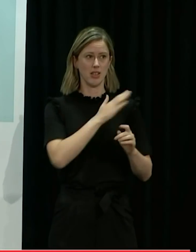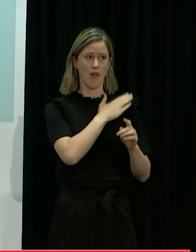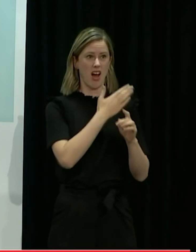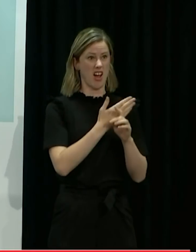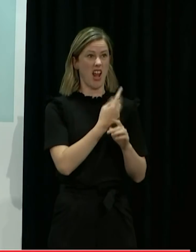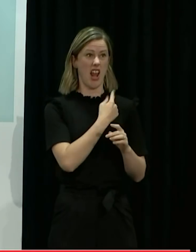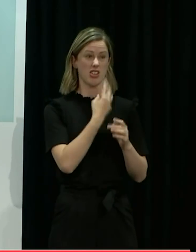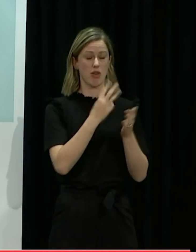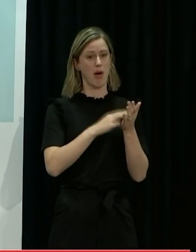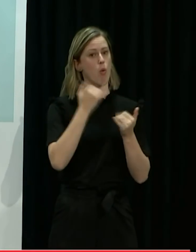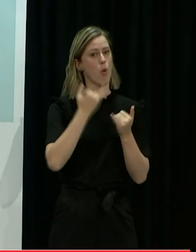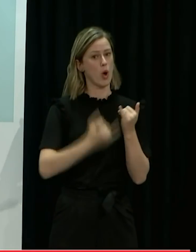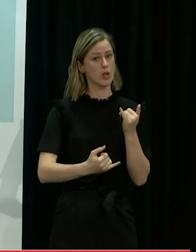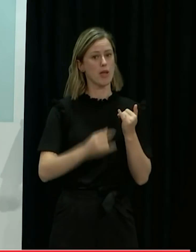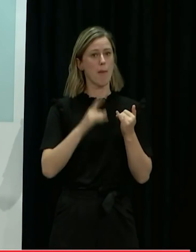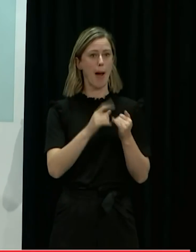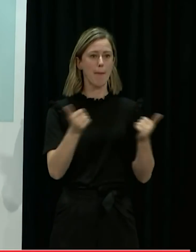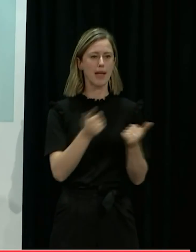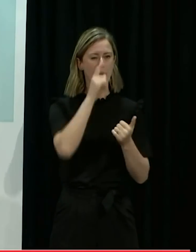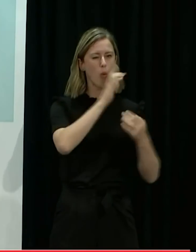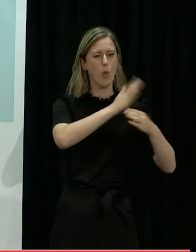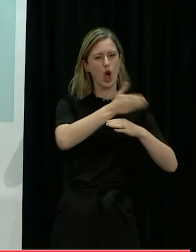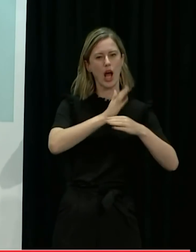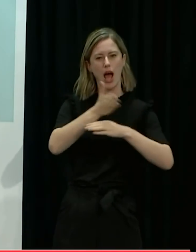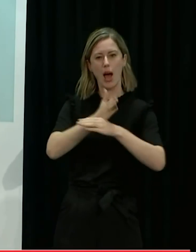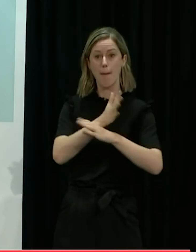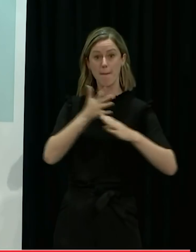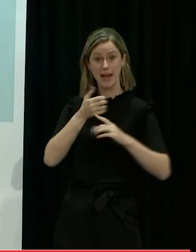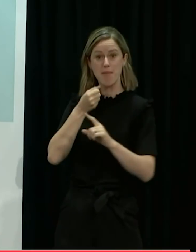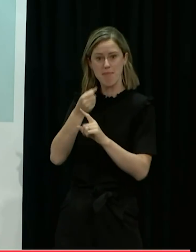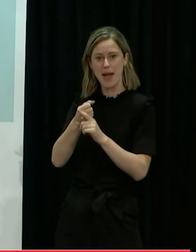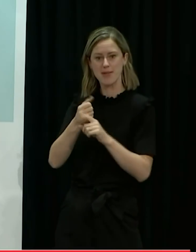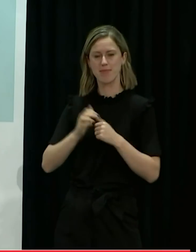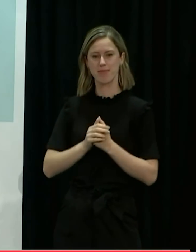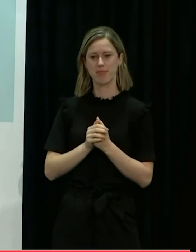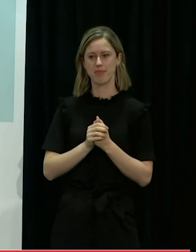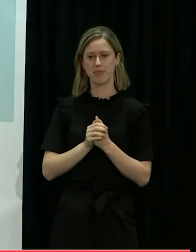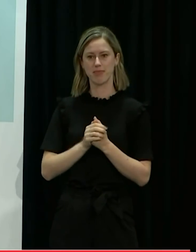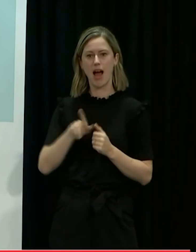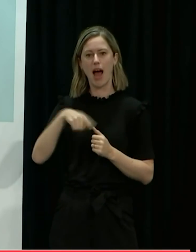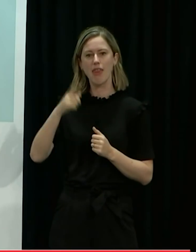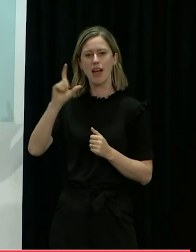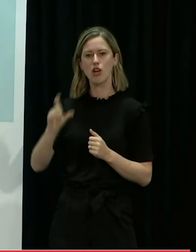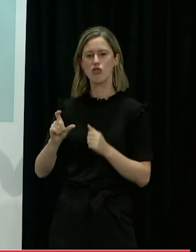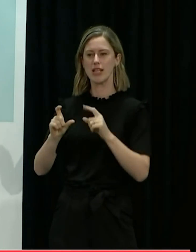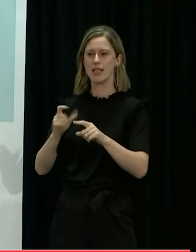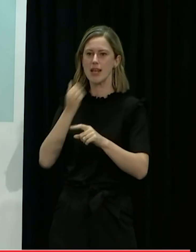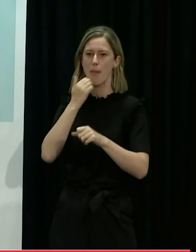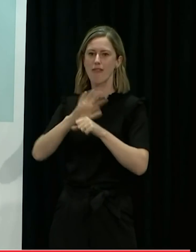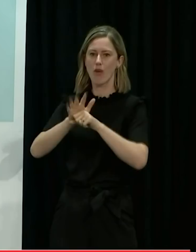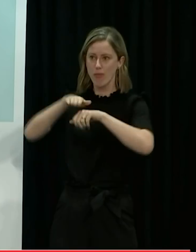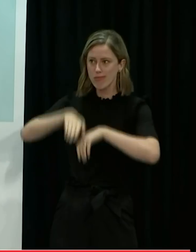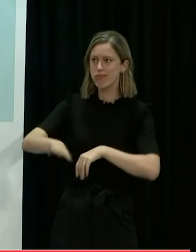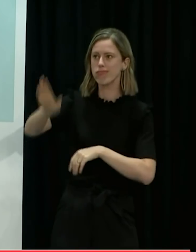far, but the sacrifice of so many has had an enormous impact. We've avoided the exponential increase of cases that we saw